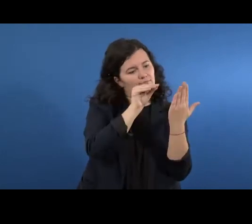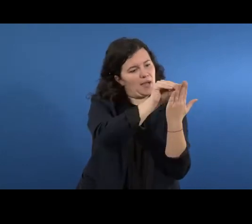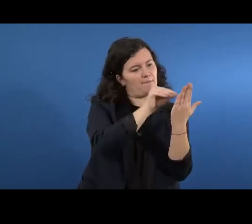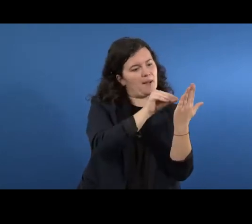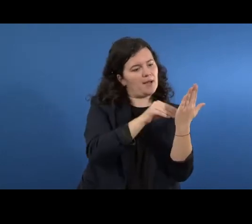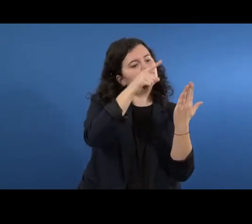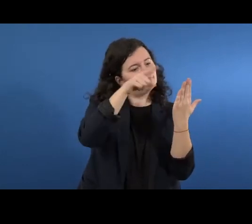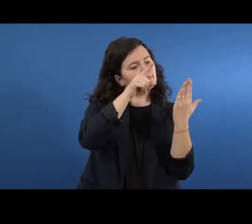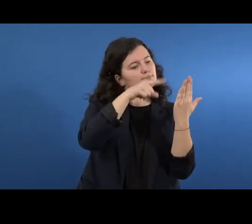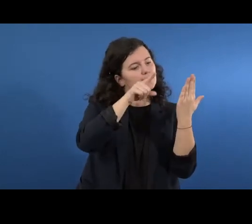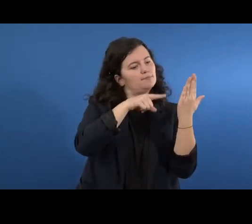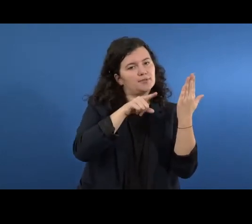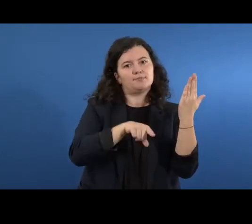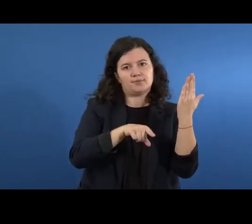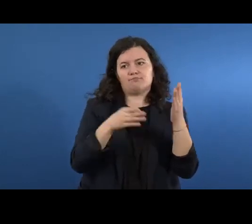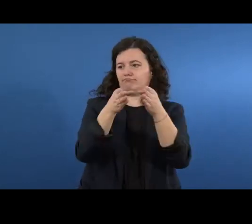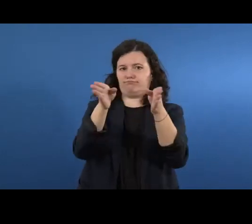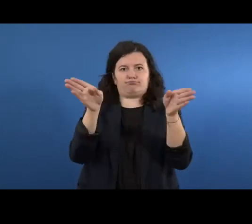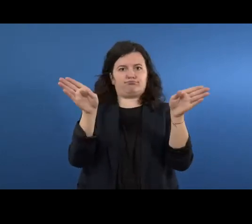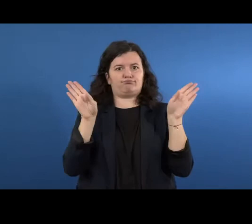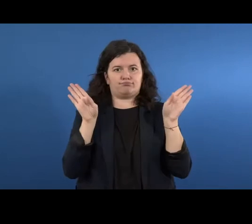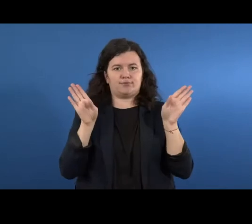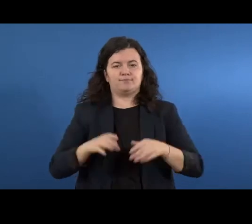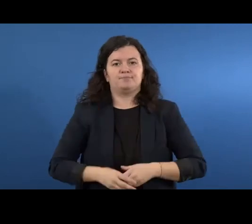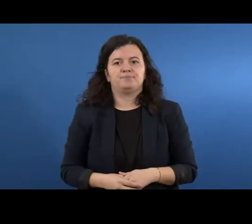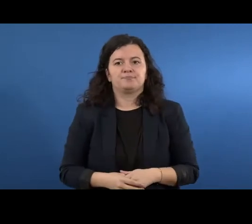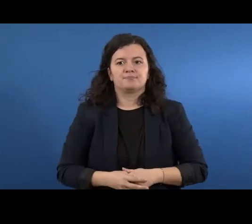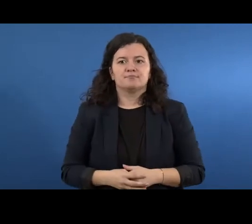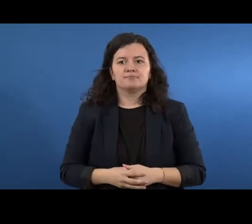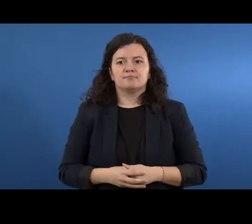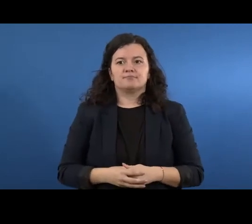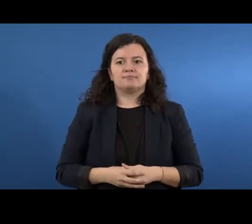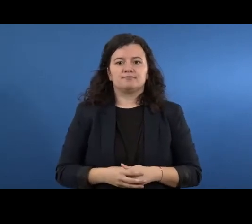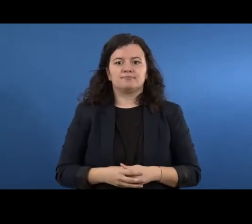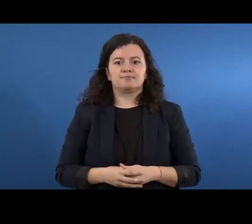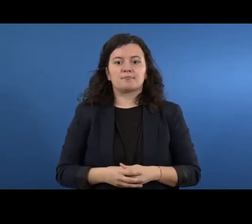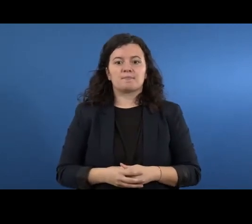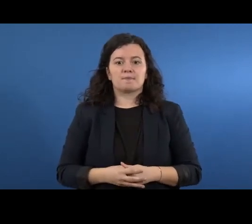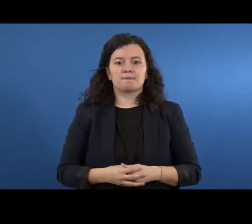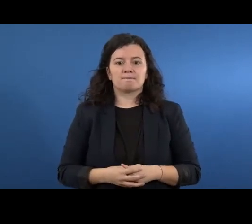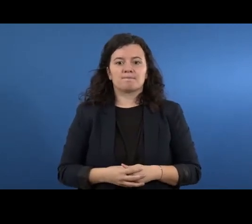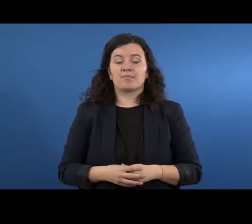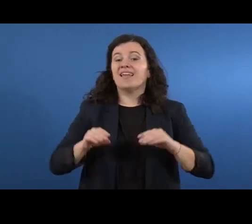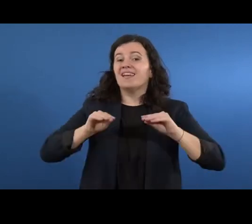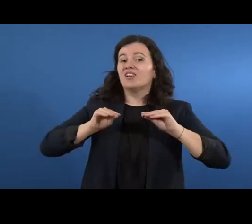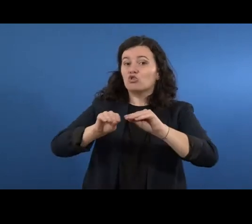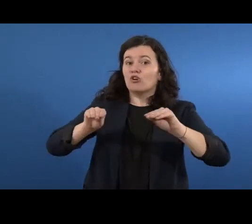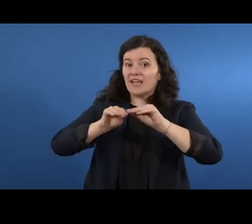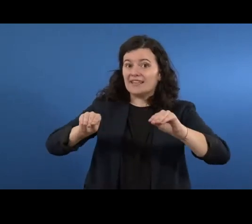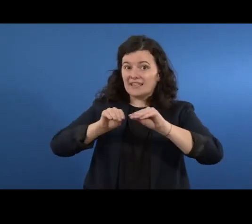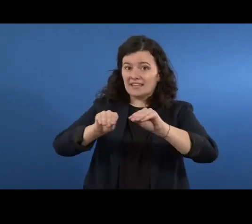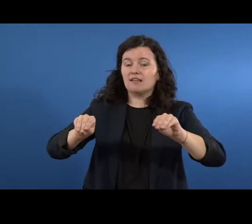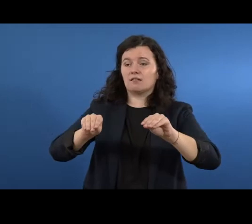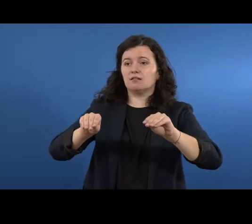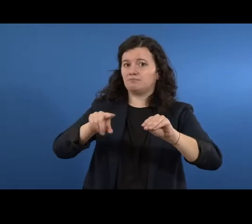As I said, I think training providers did and are, you know, making a lot of progress in